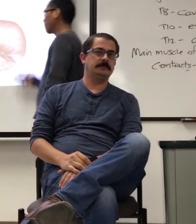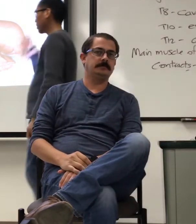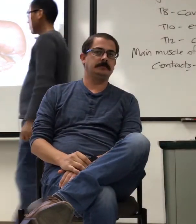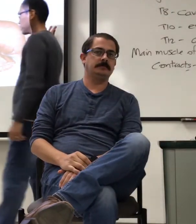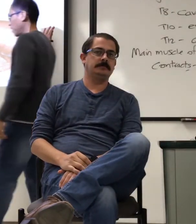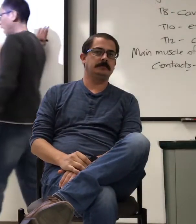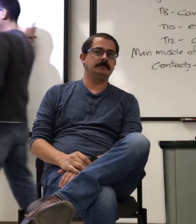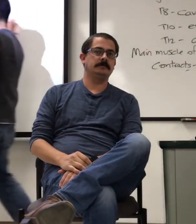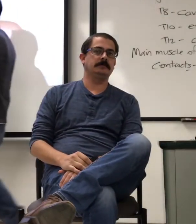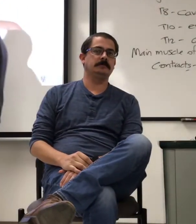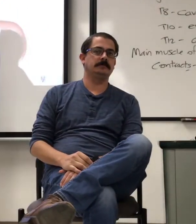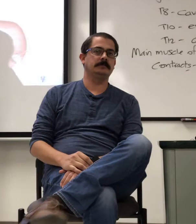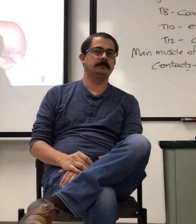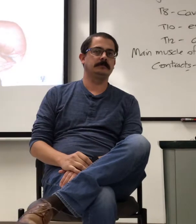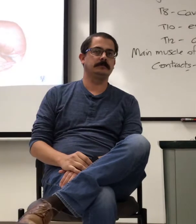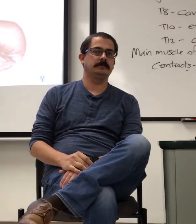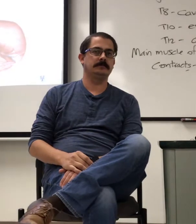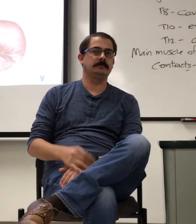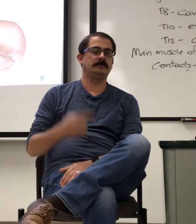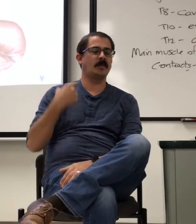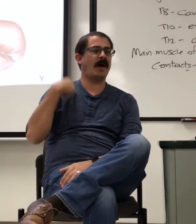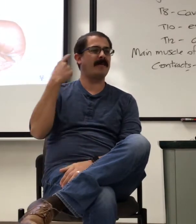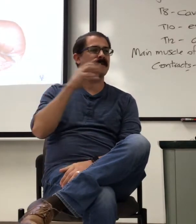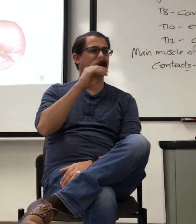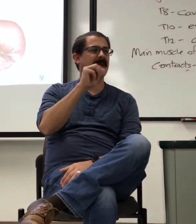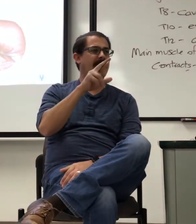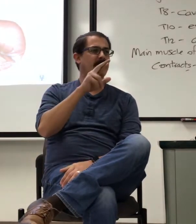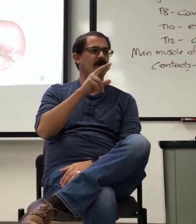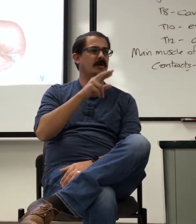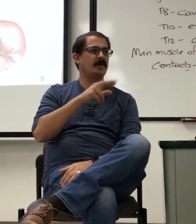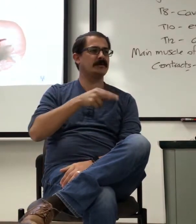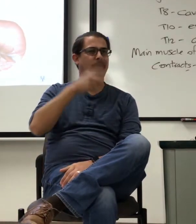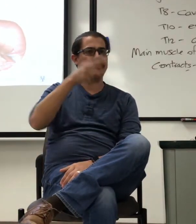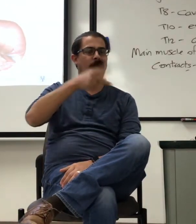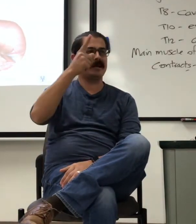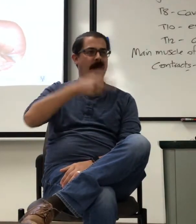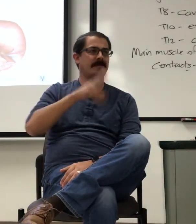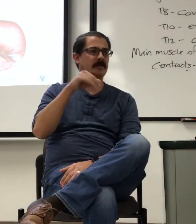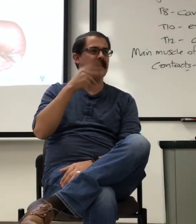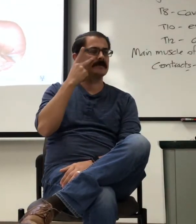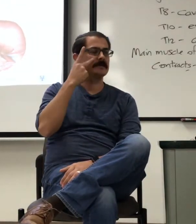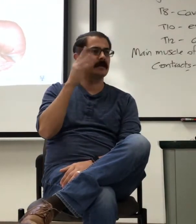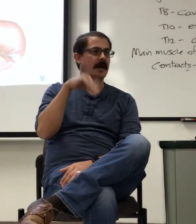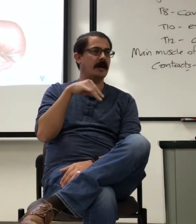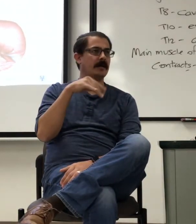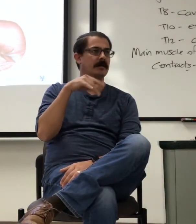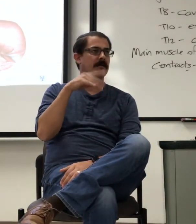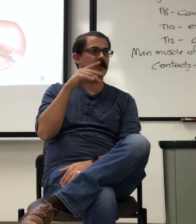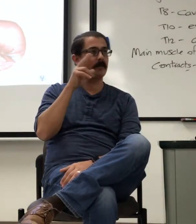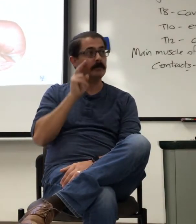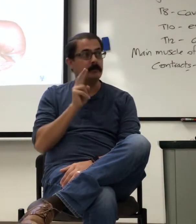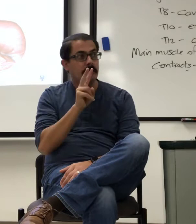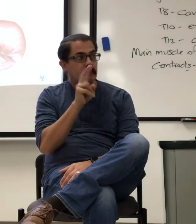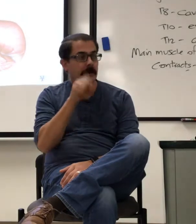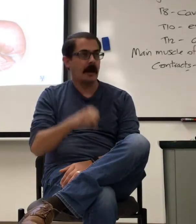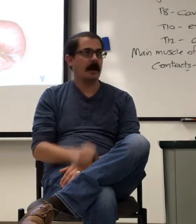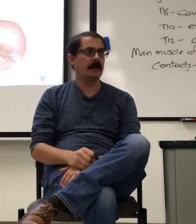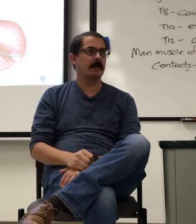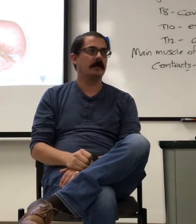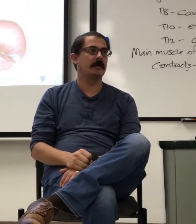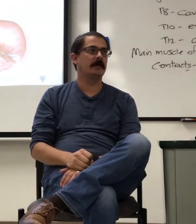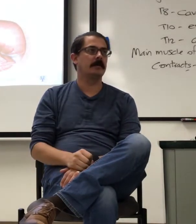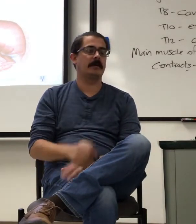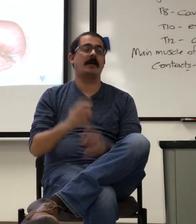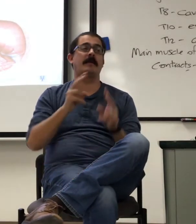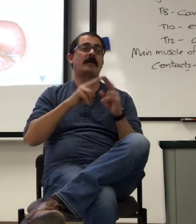We have one of these cadavers, it's like cut in half. Right there, you can kind of see that. You almost stick your head up there. It's